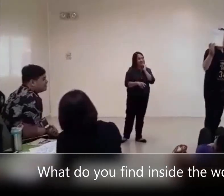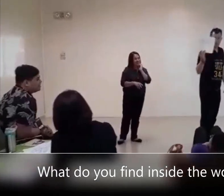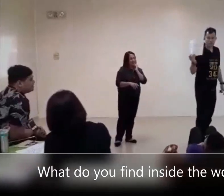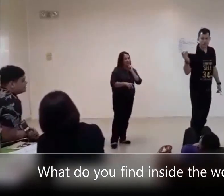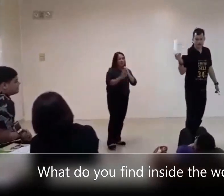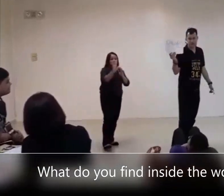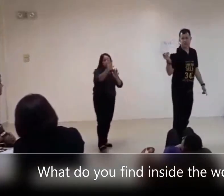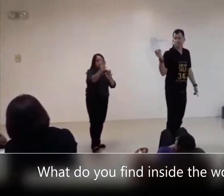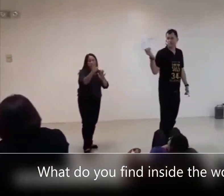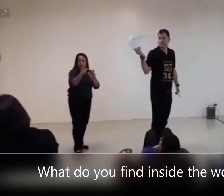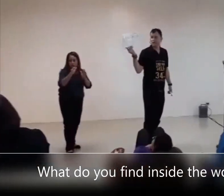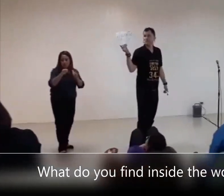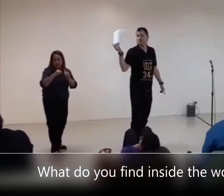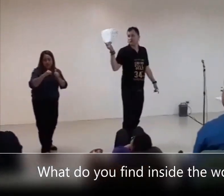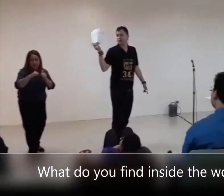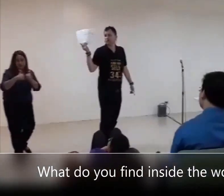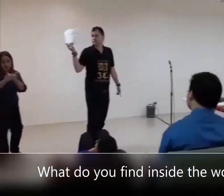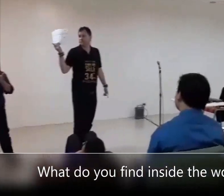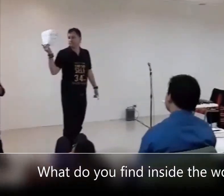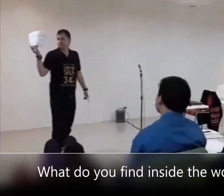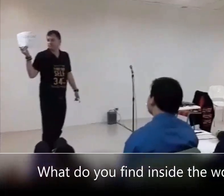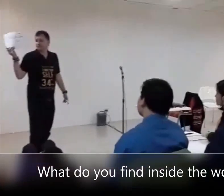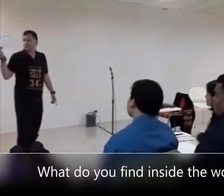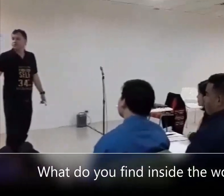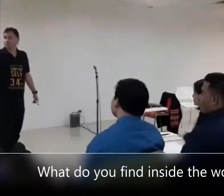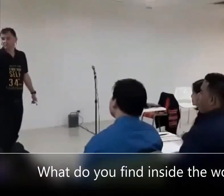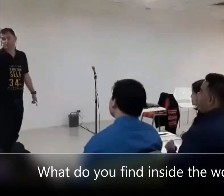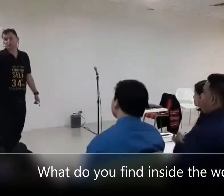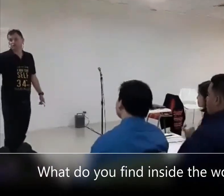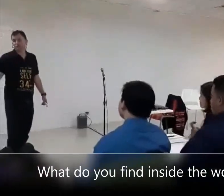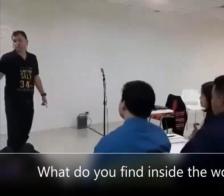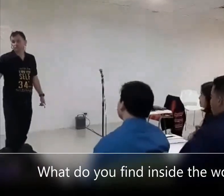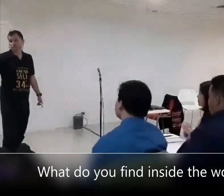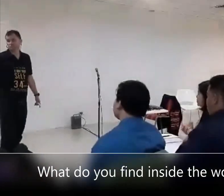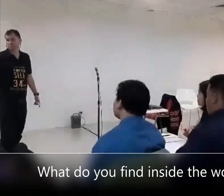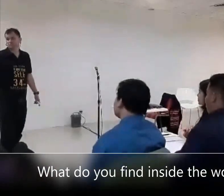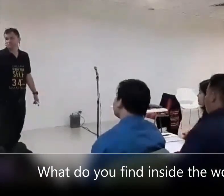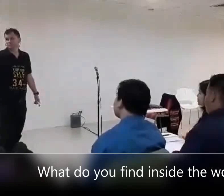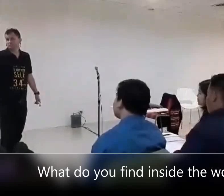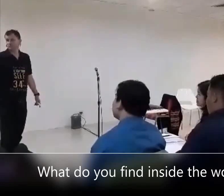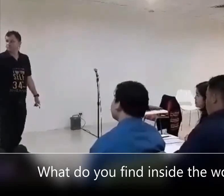So your challenge is to change yourself.